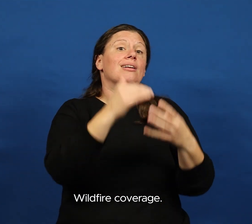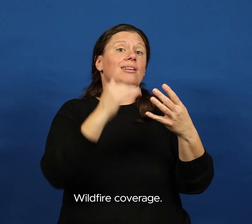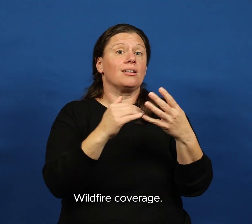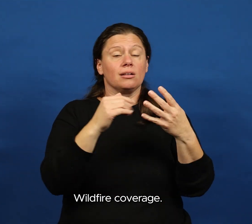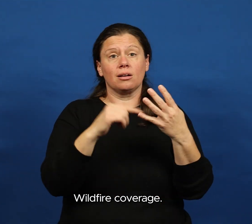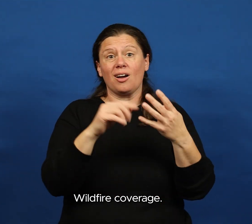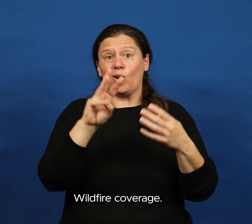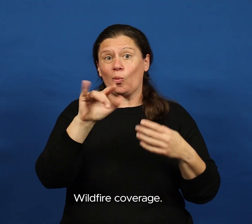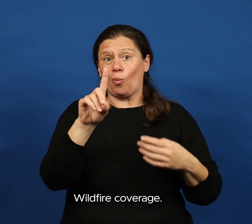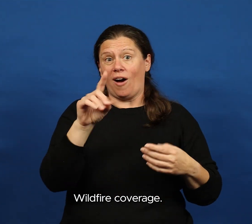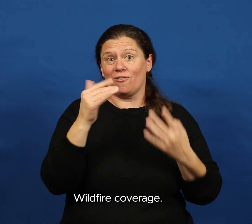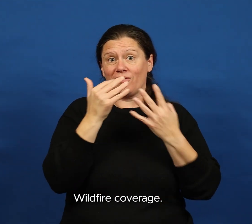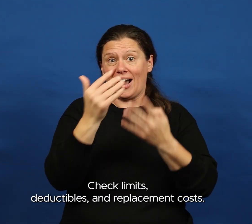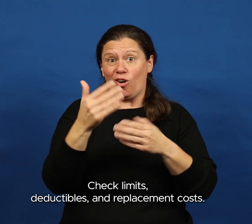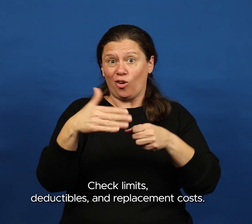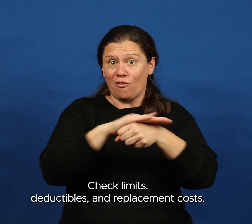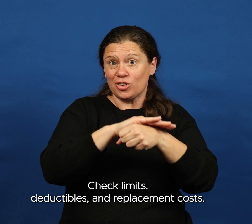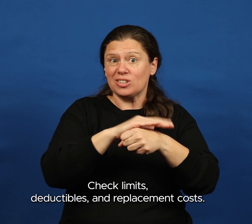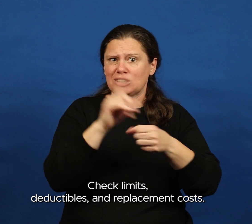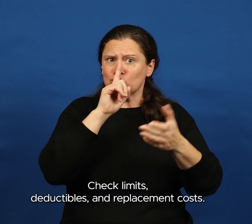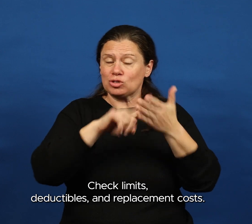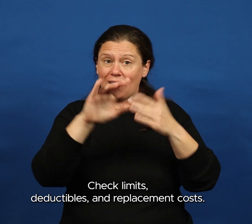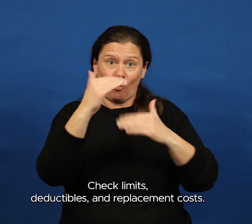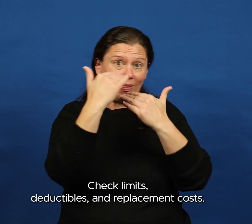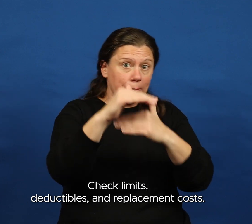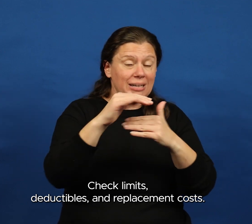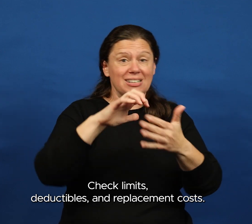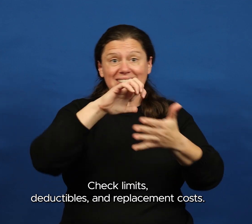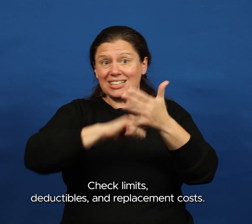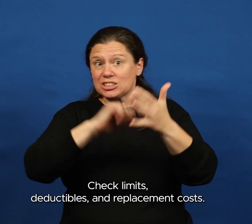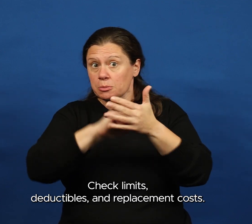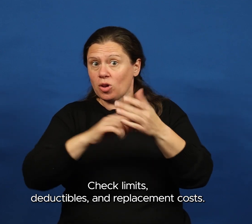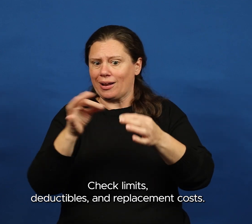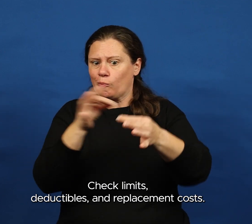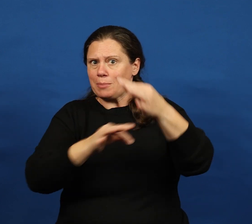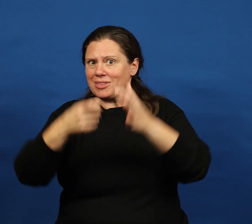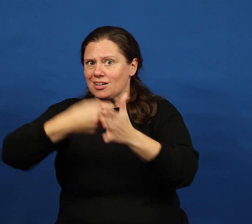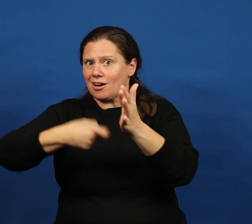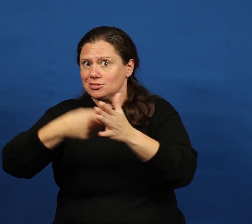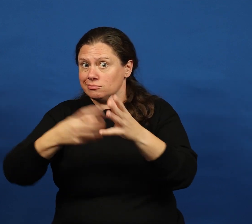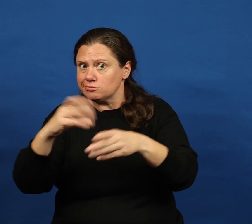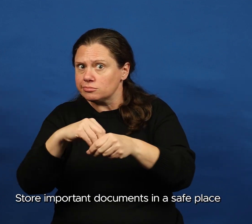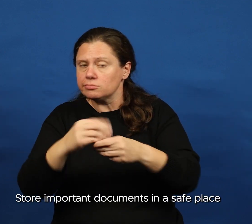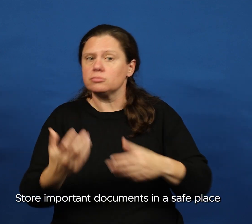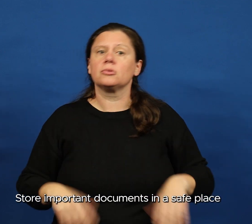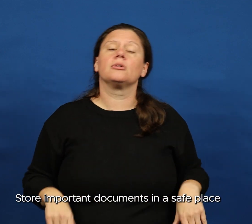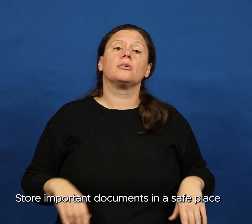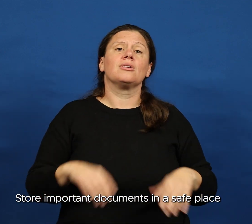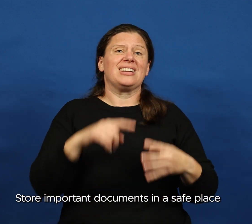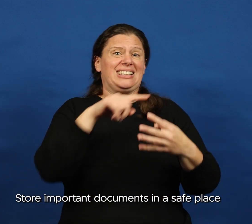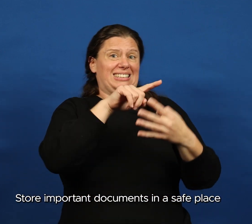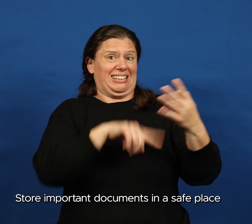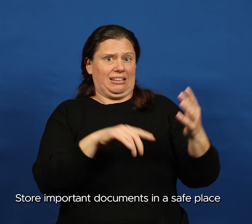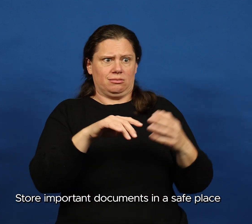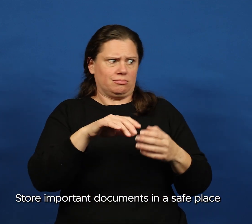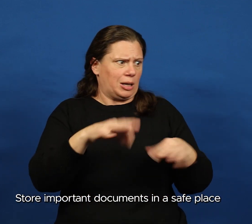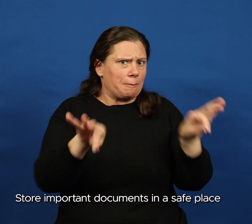Wildfire coverage. Check limits, deductibles, and replacement costs. Store important documents in a safe